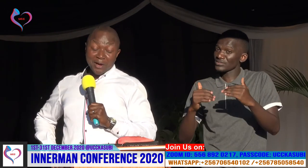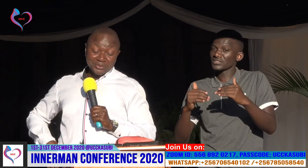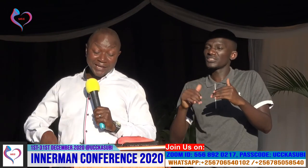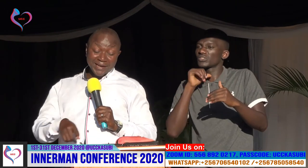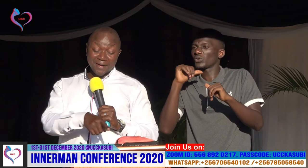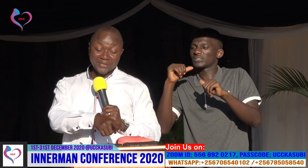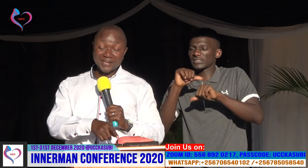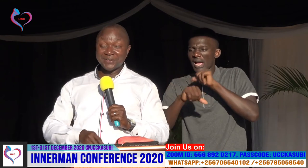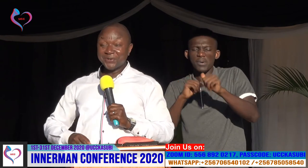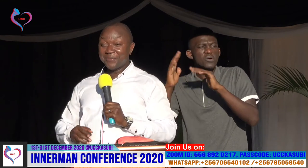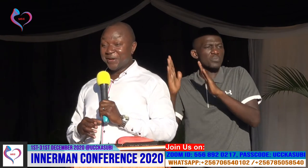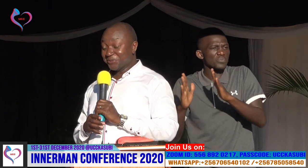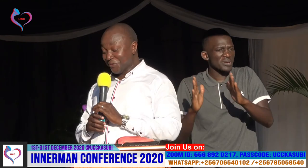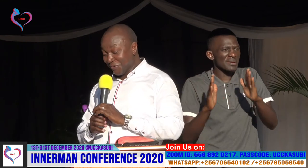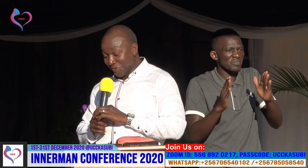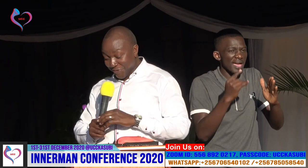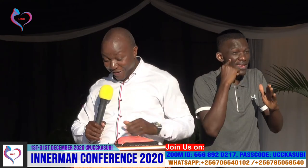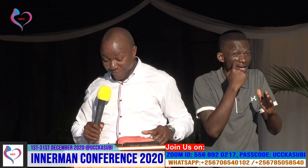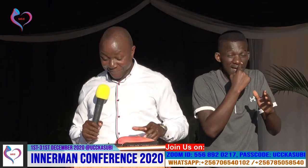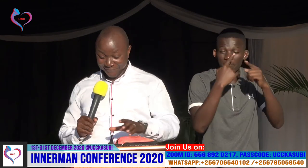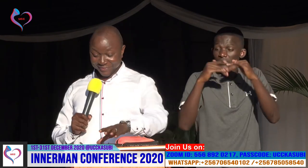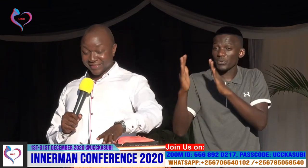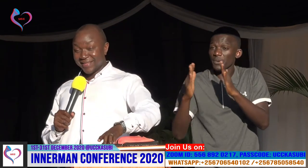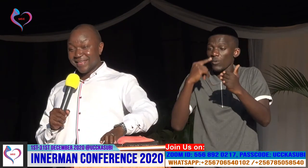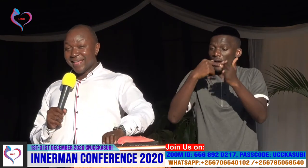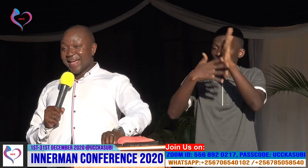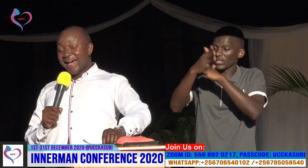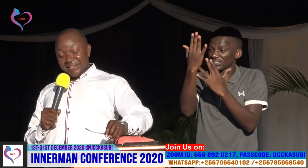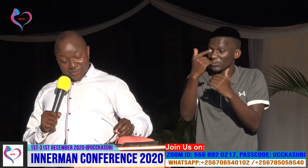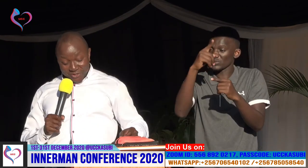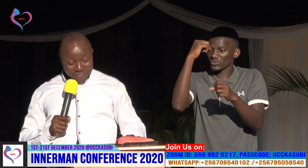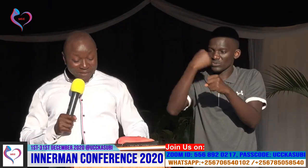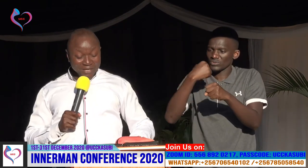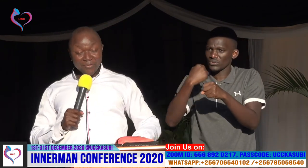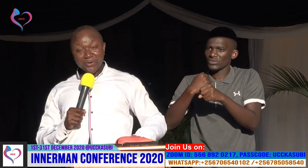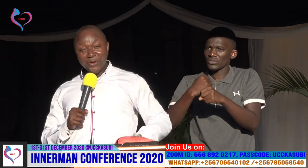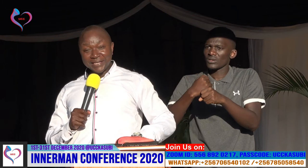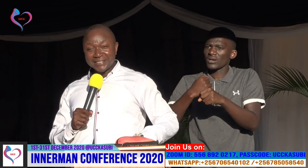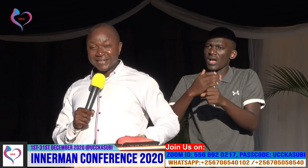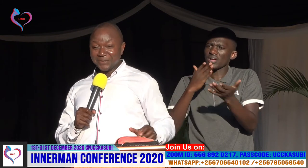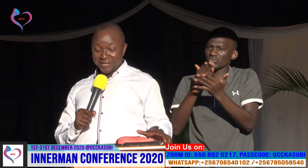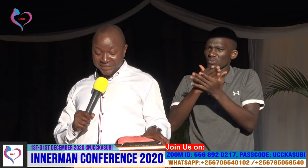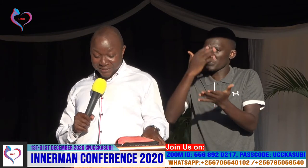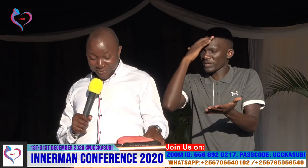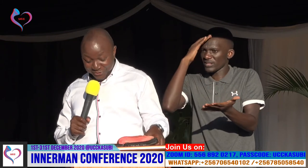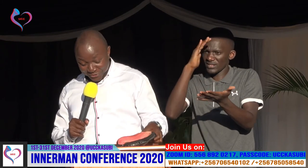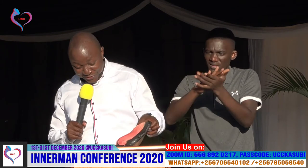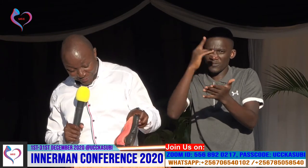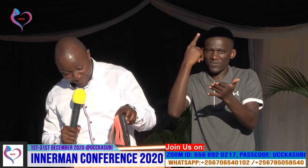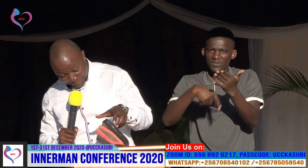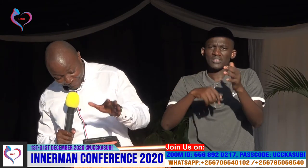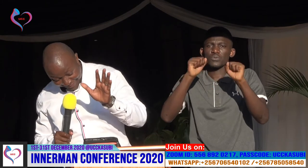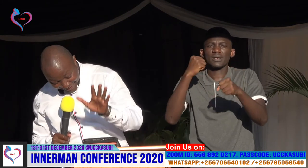not preparing the eyes, but preparing what the Lord requires you to do. I truly believe you know exactly what